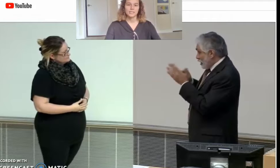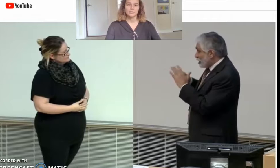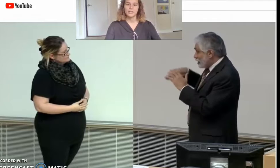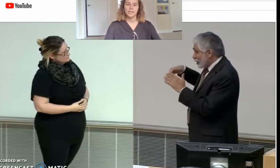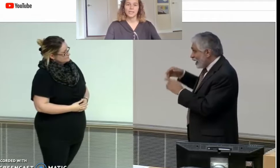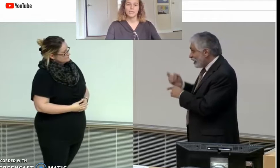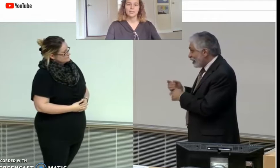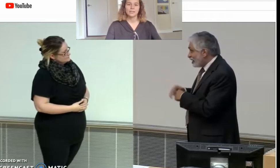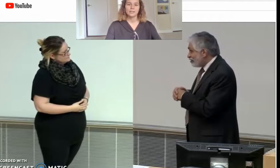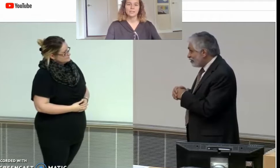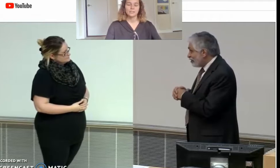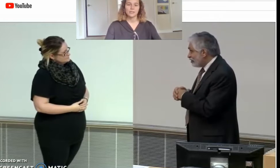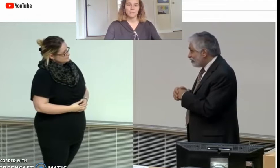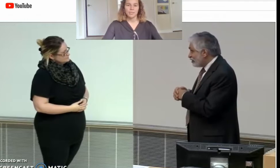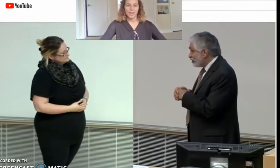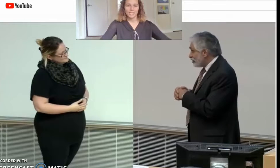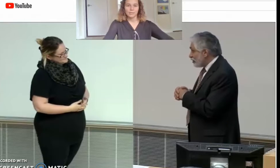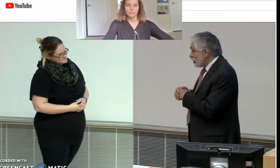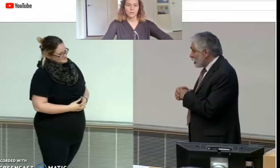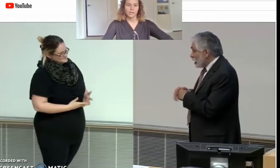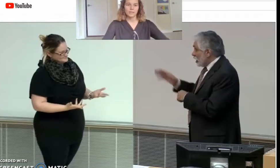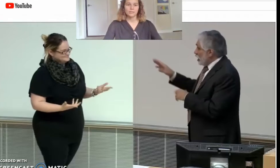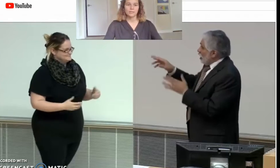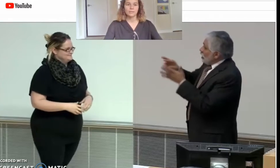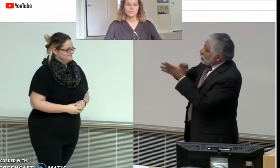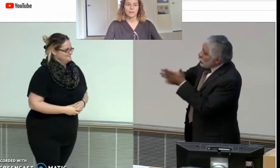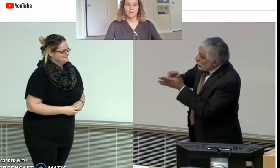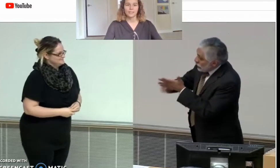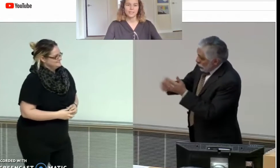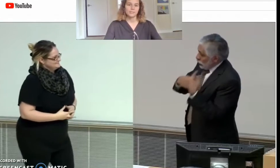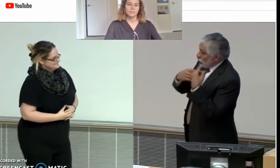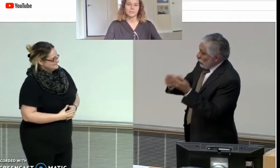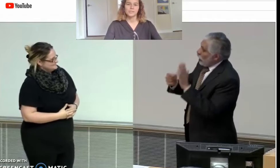socializing, communicating. You're talking about that aspect, right? I suppose.